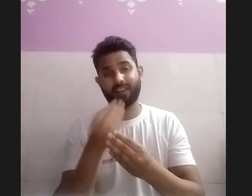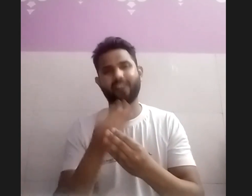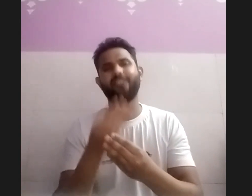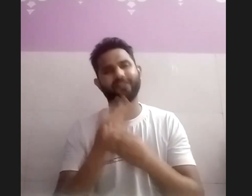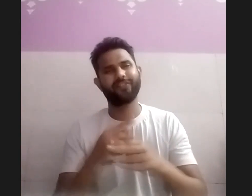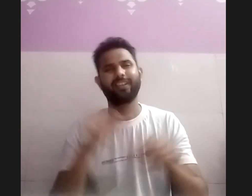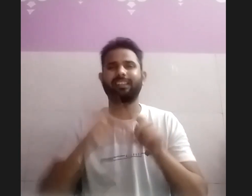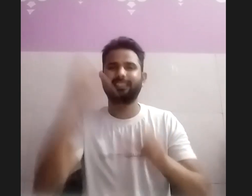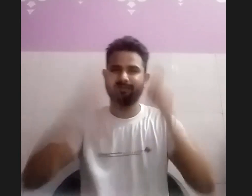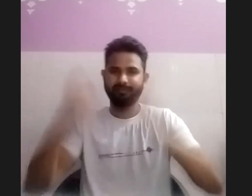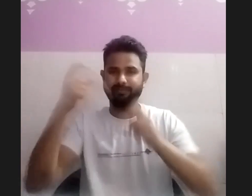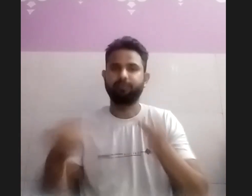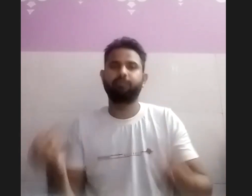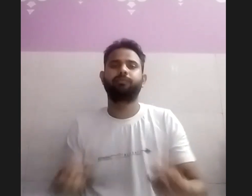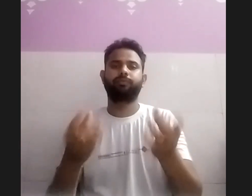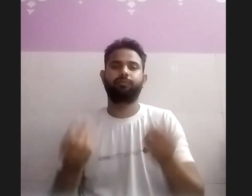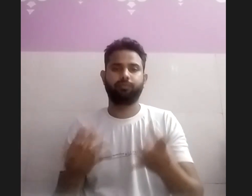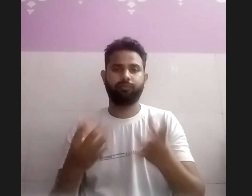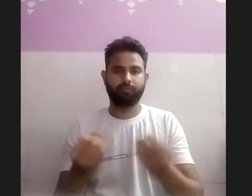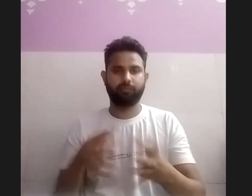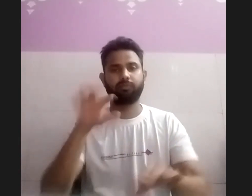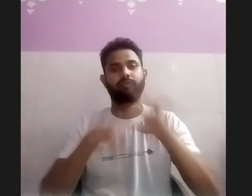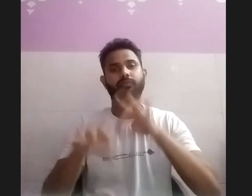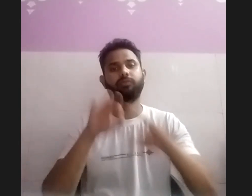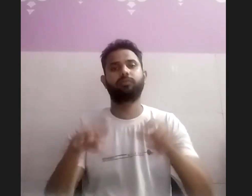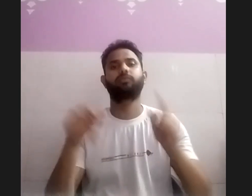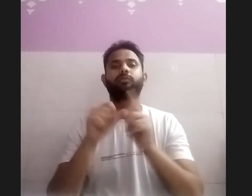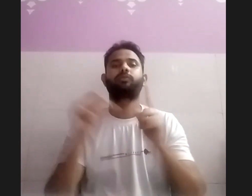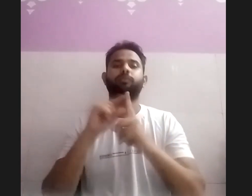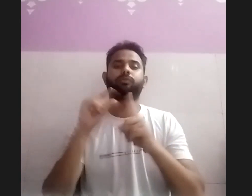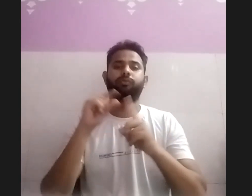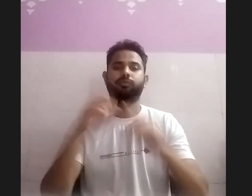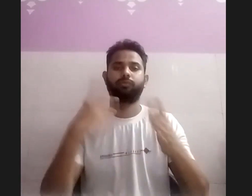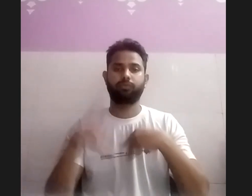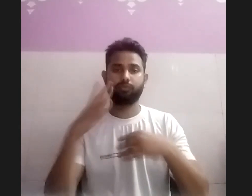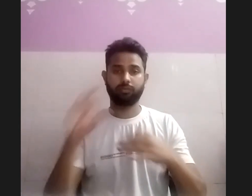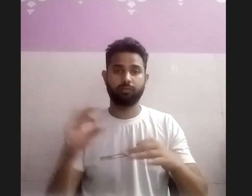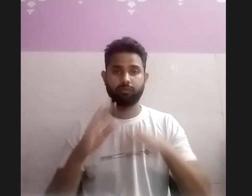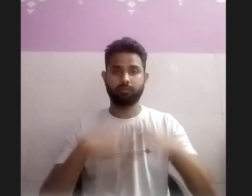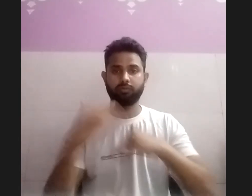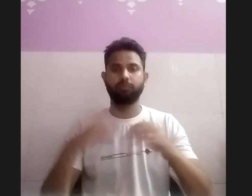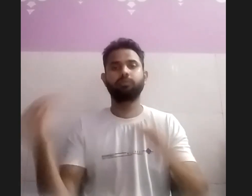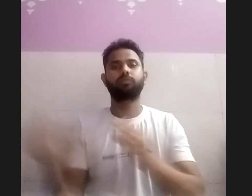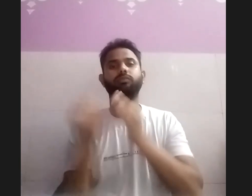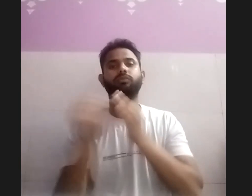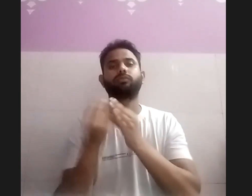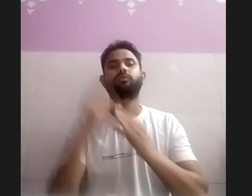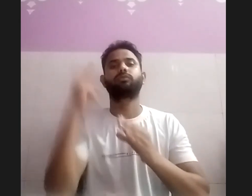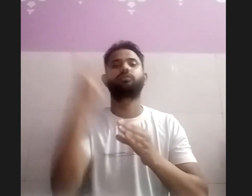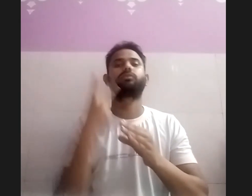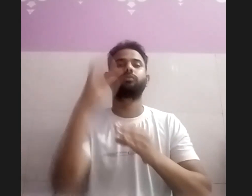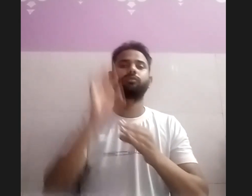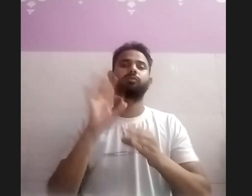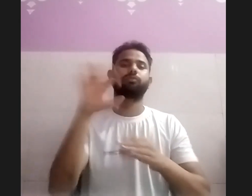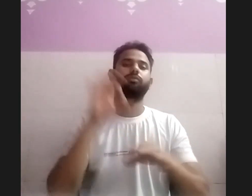to start using, whoever haven't used the app yet. So please start using the app and contribute a little towards enabling